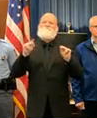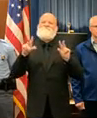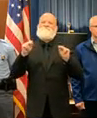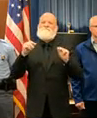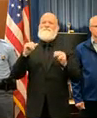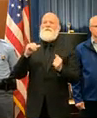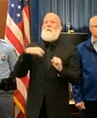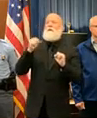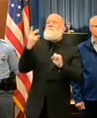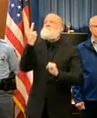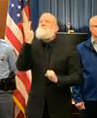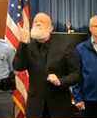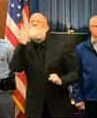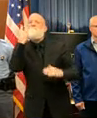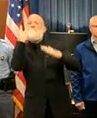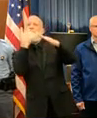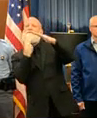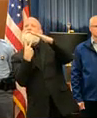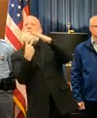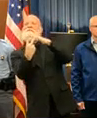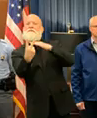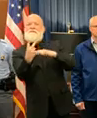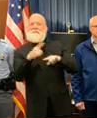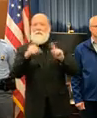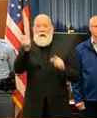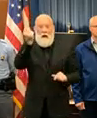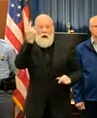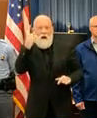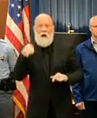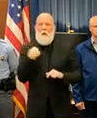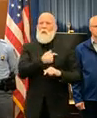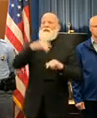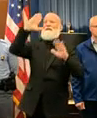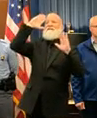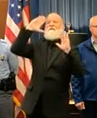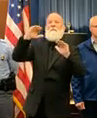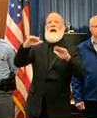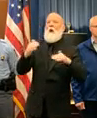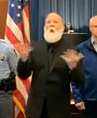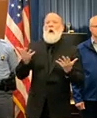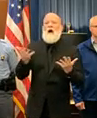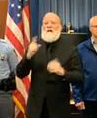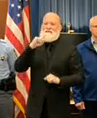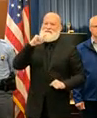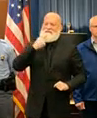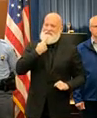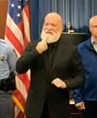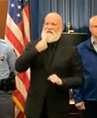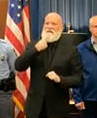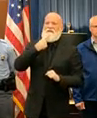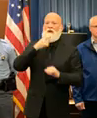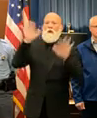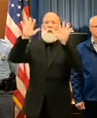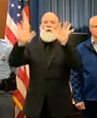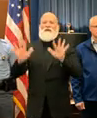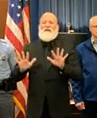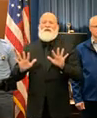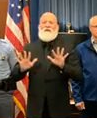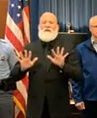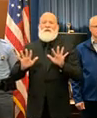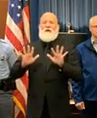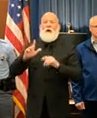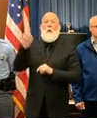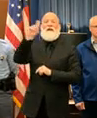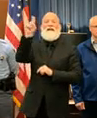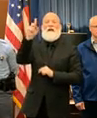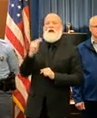but it is pretty clear that we are going to experience a significant weather event in some parts of Georgia over the weekend.